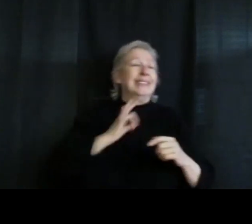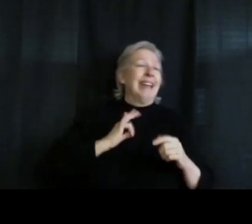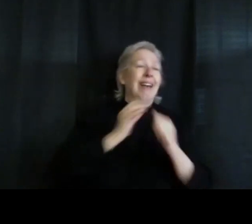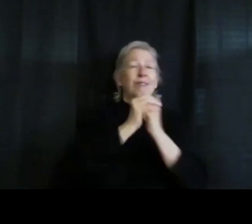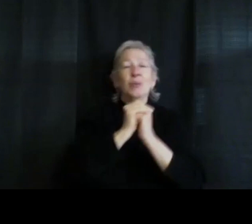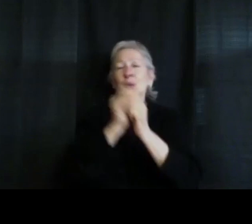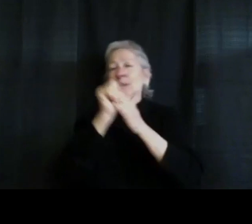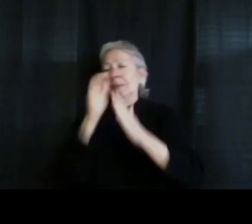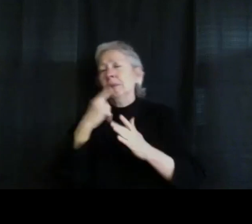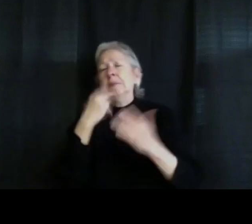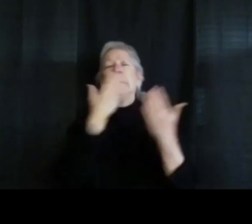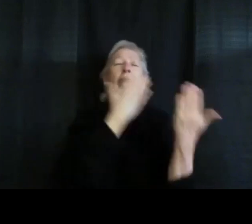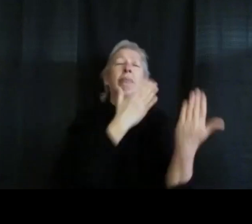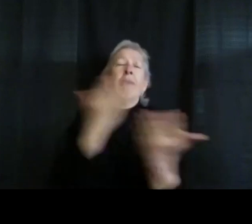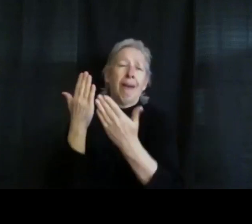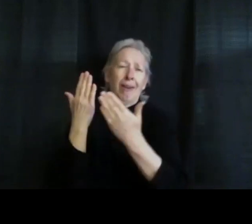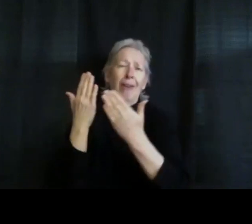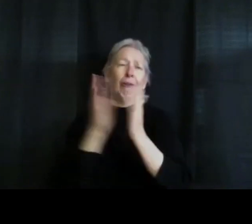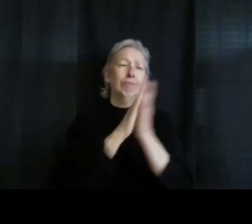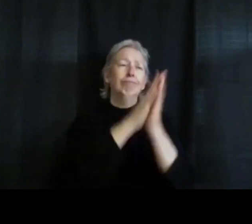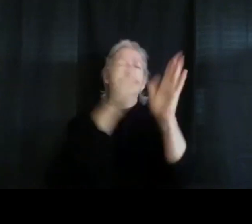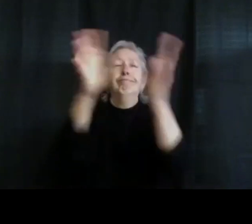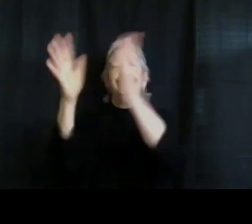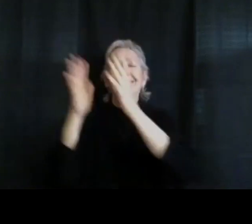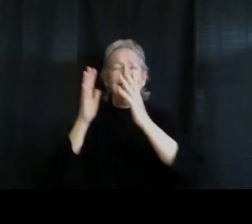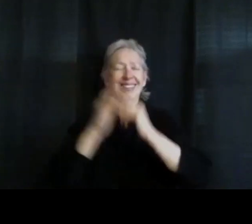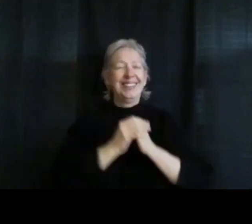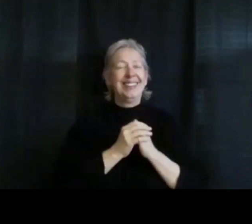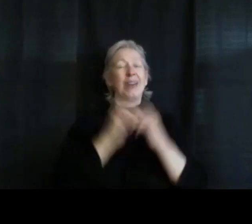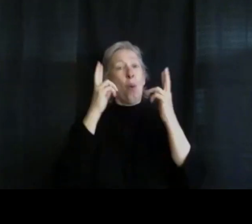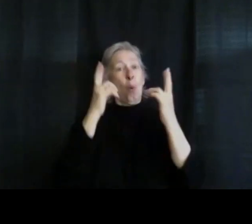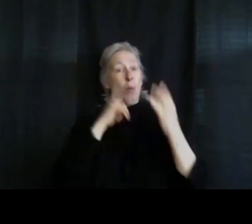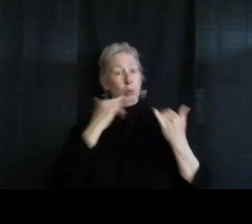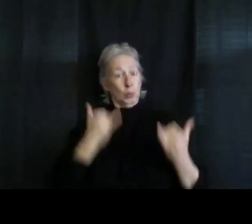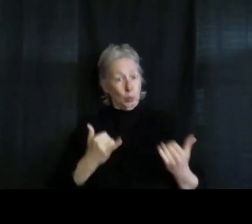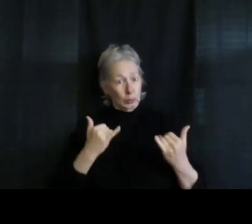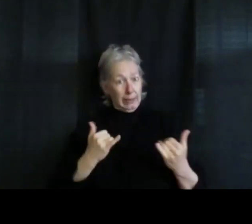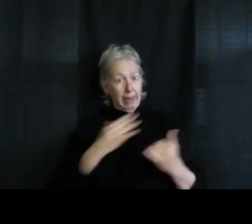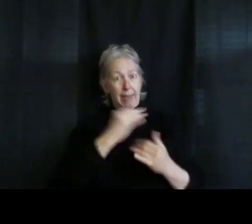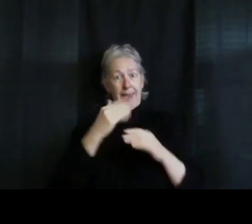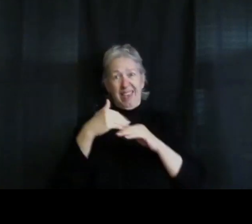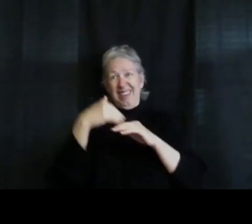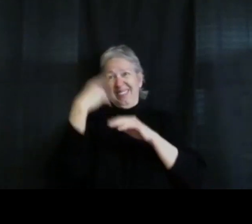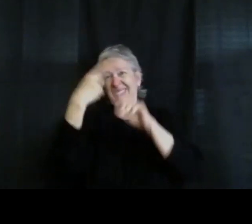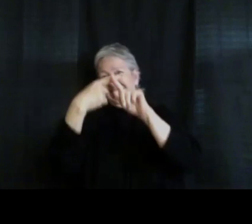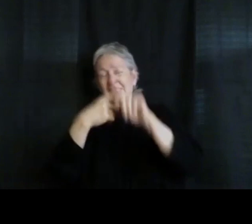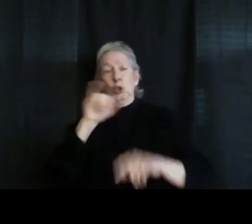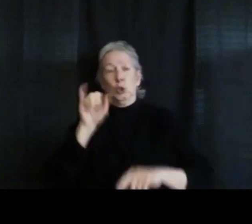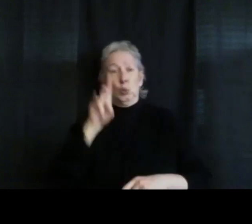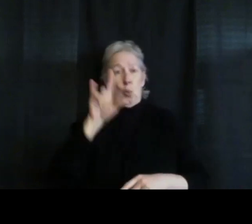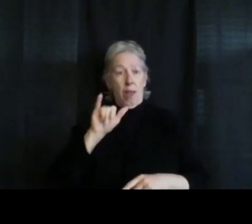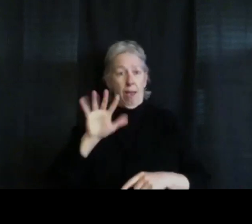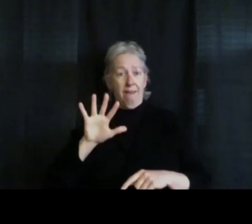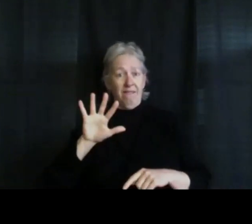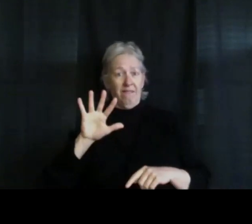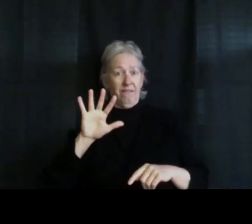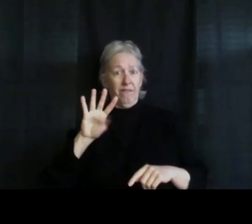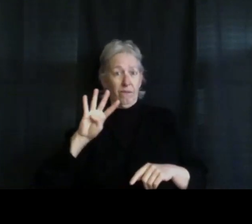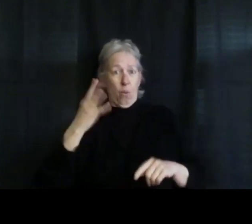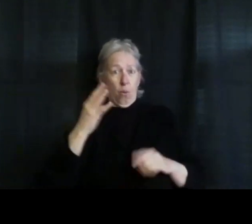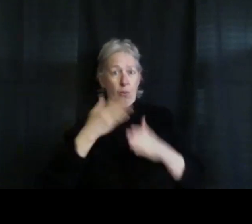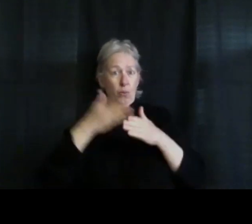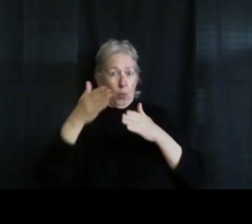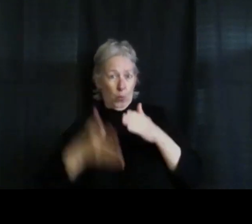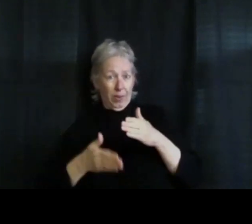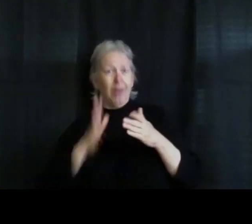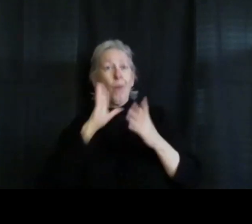hope today and on the 4th of July weekend is to provide a worship service both to celebrate and